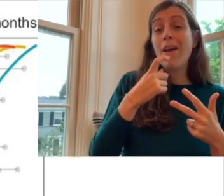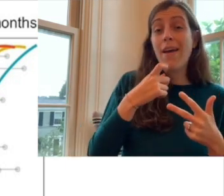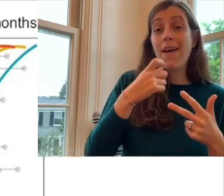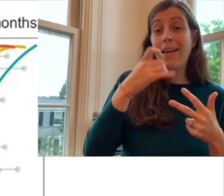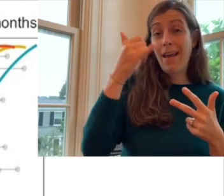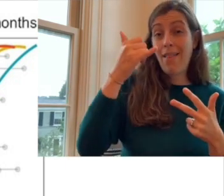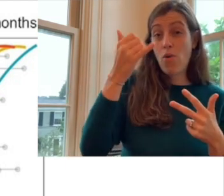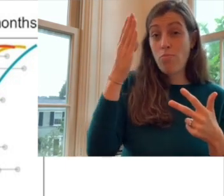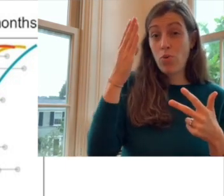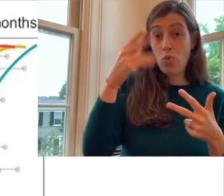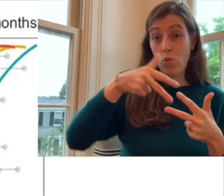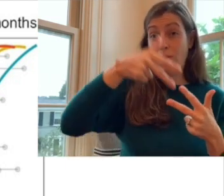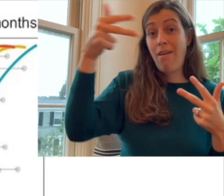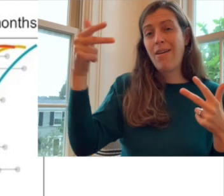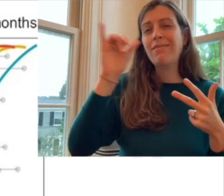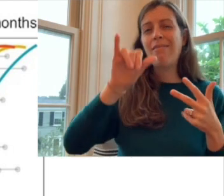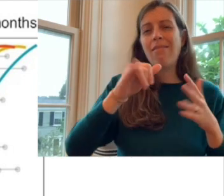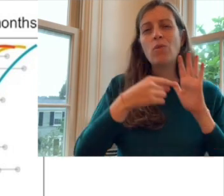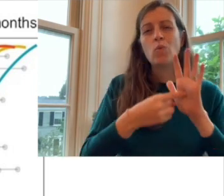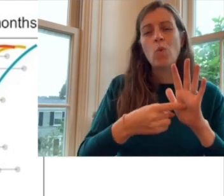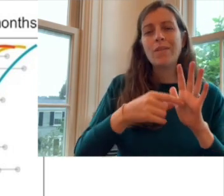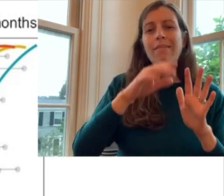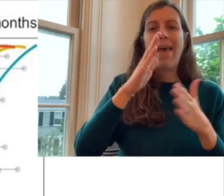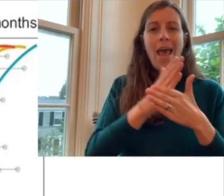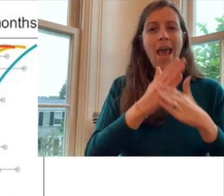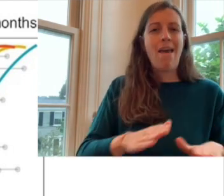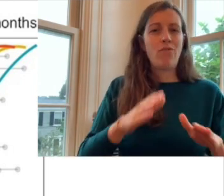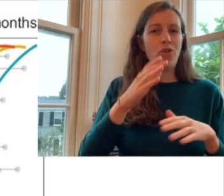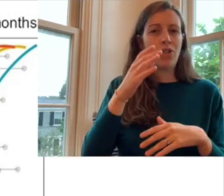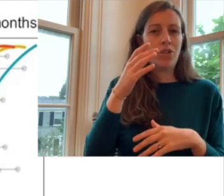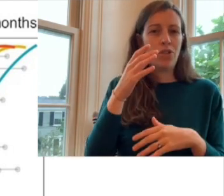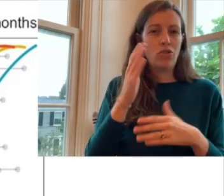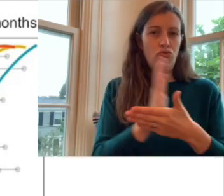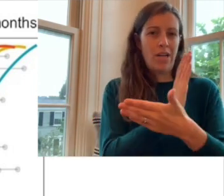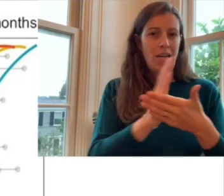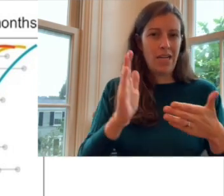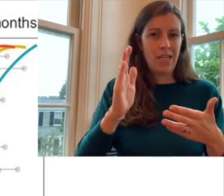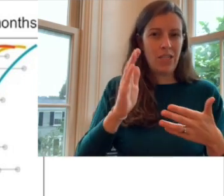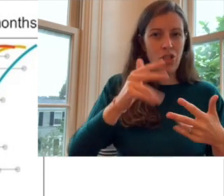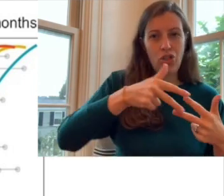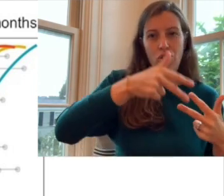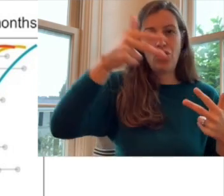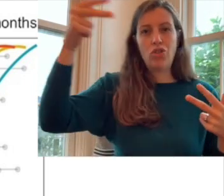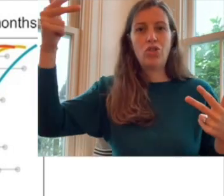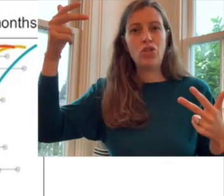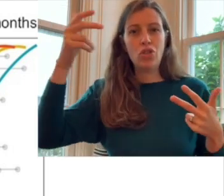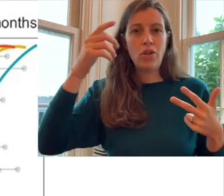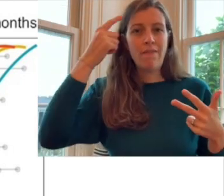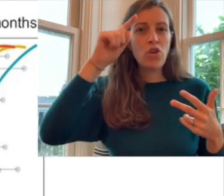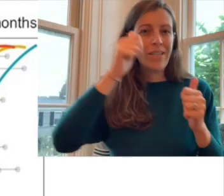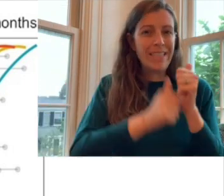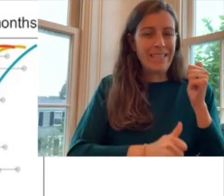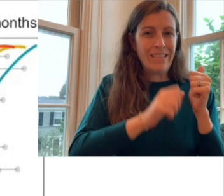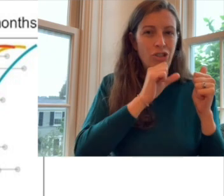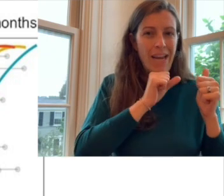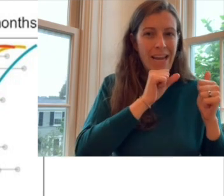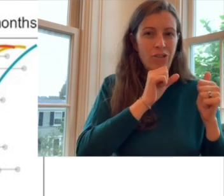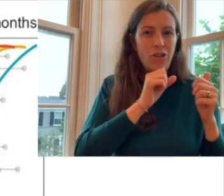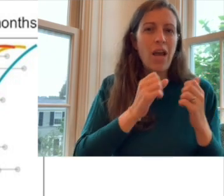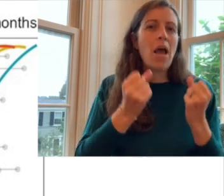additionally, the growth curves that you see here, the red, yellow, and blue lines, show the average range that you'd expect based